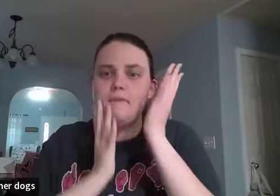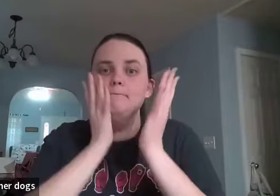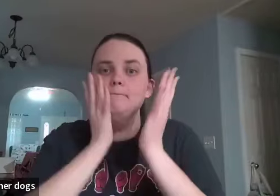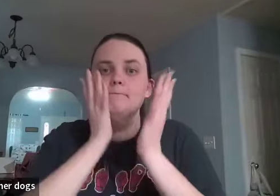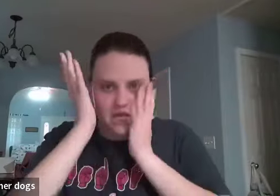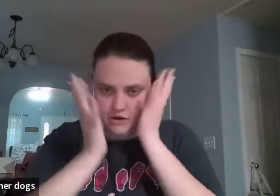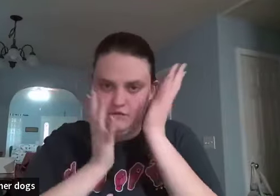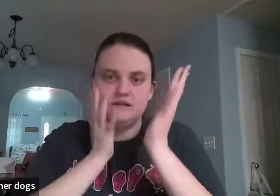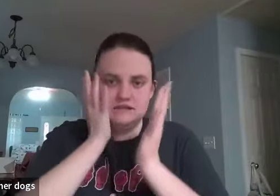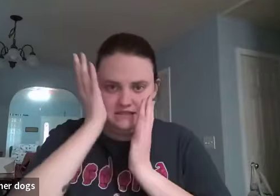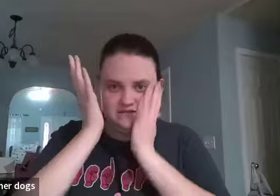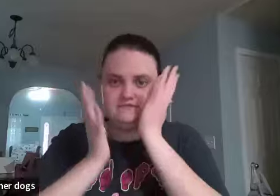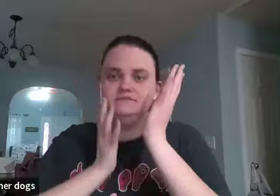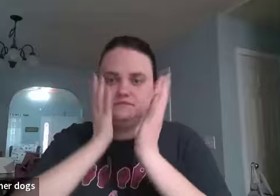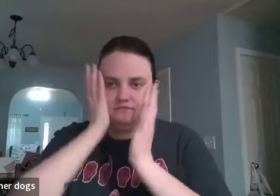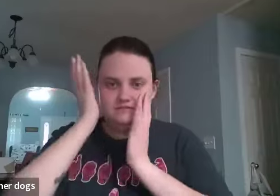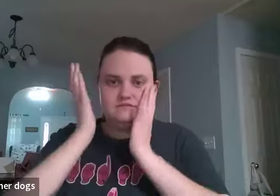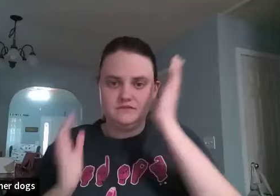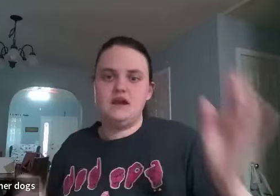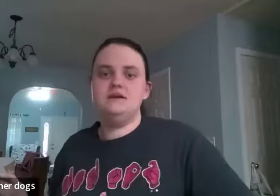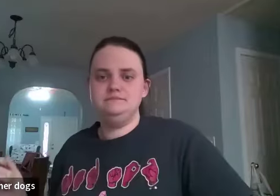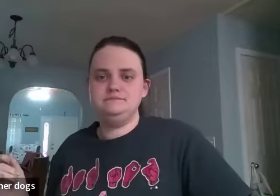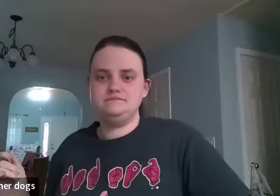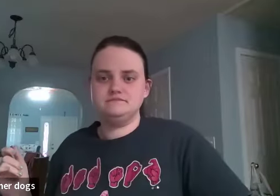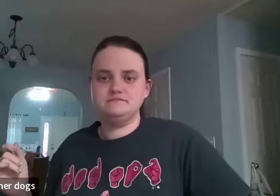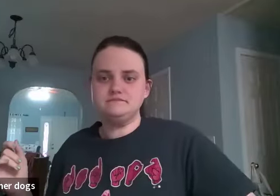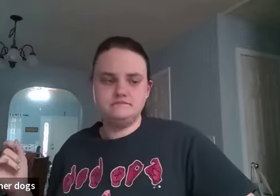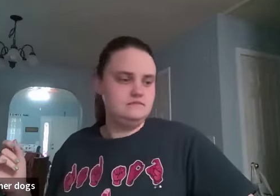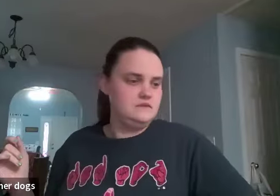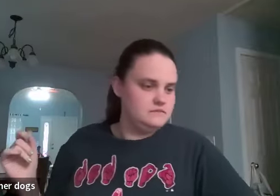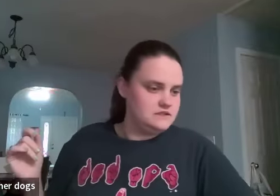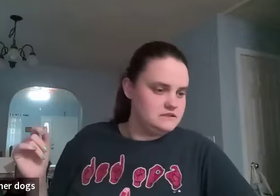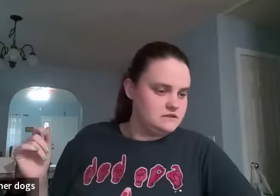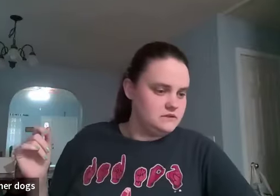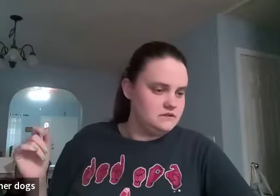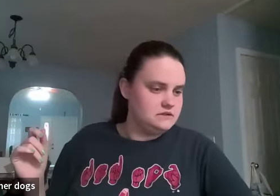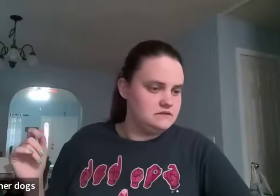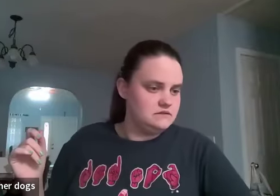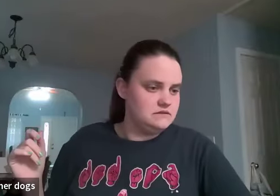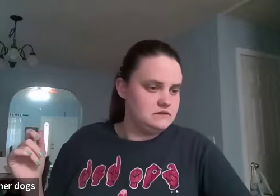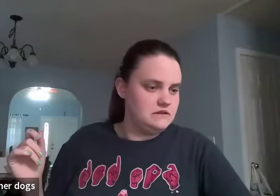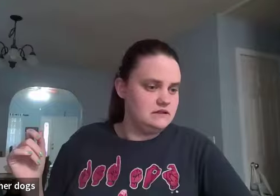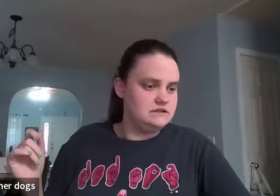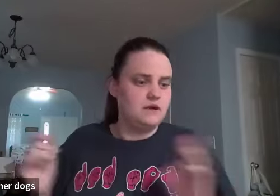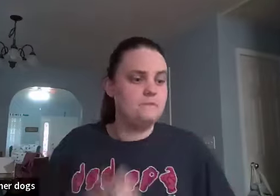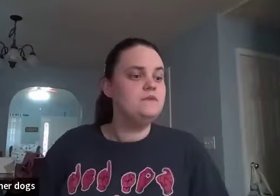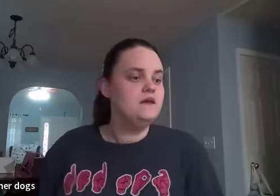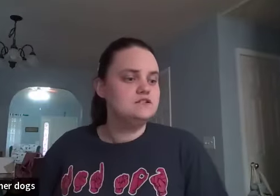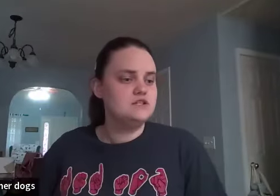am embarrassed. Okay. See, where's the list? There we go.